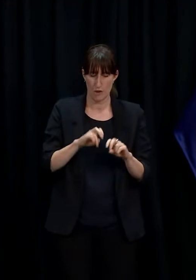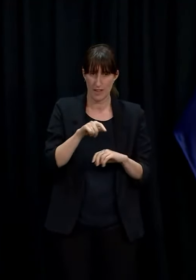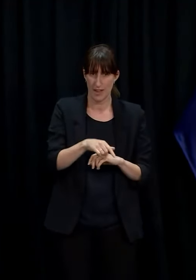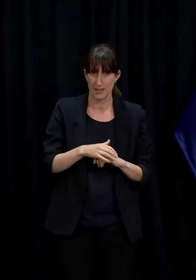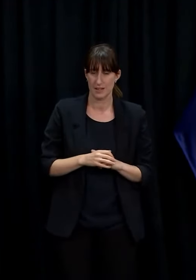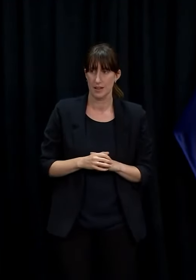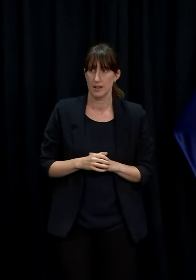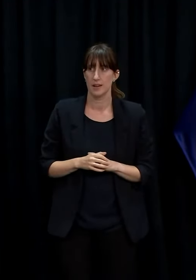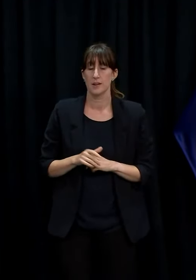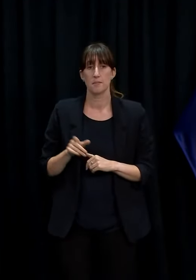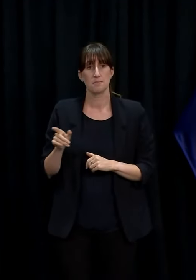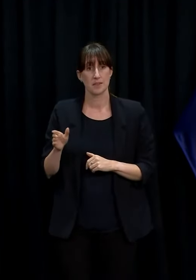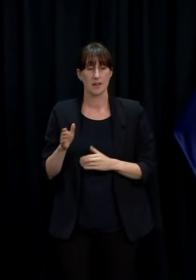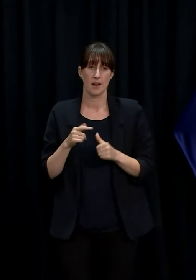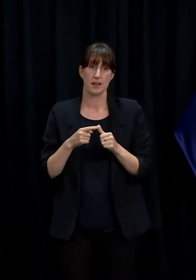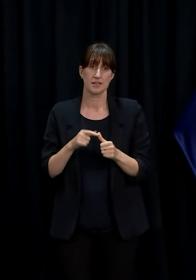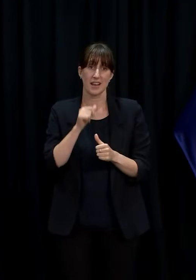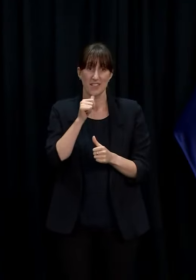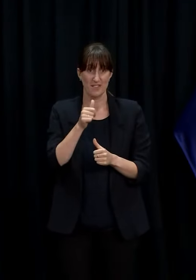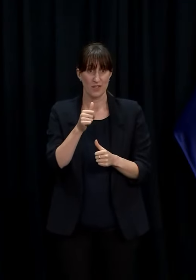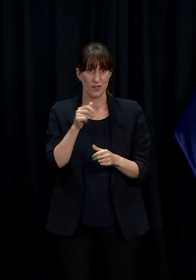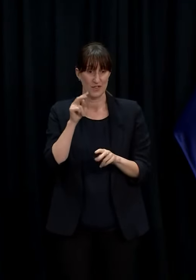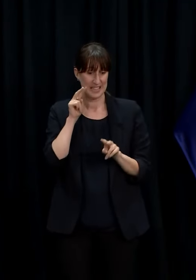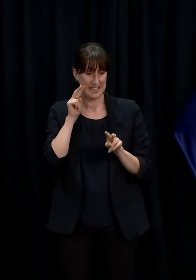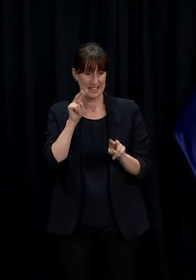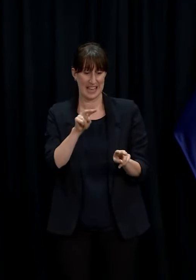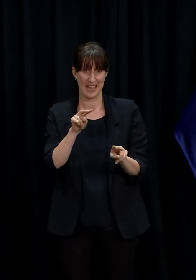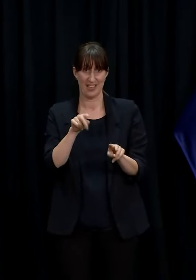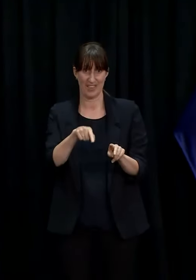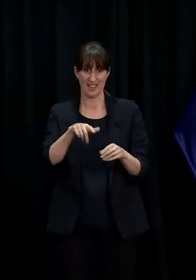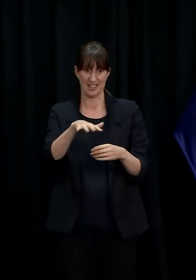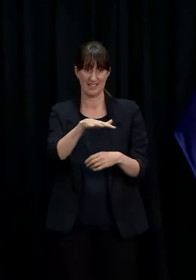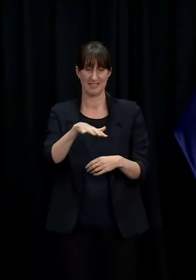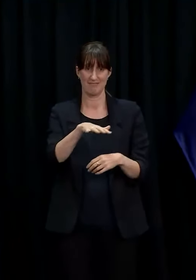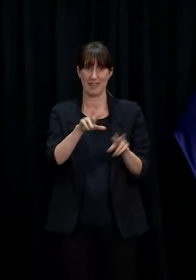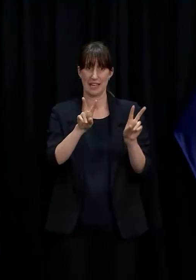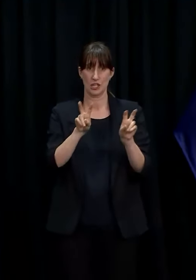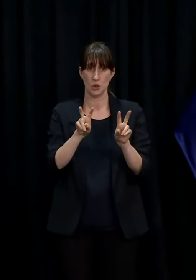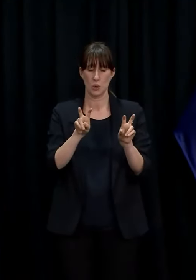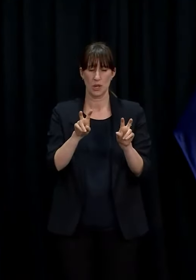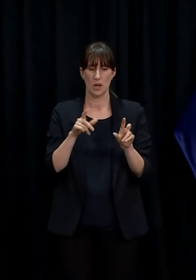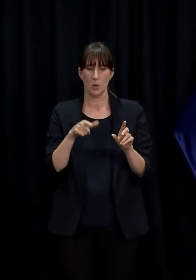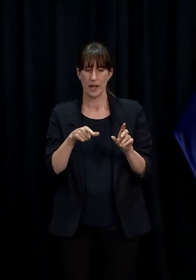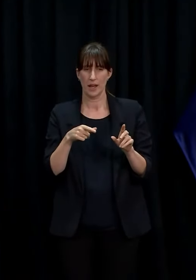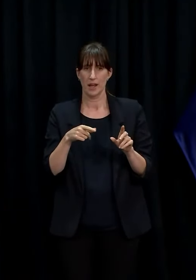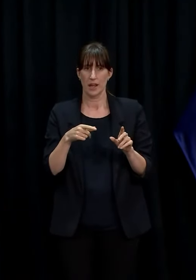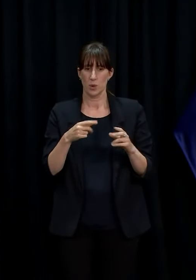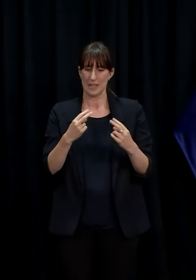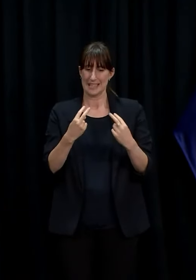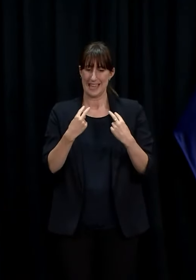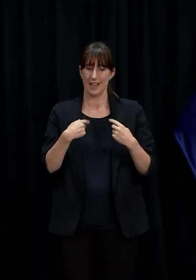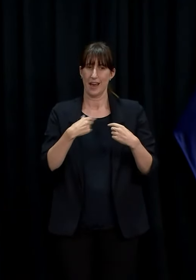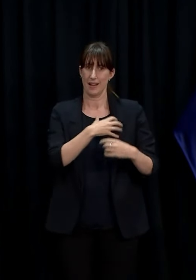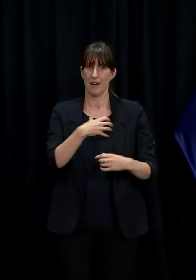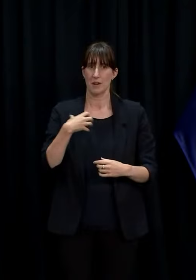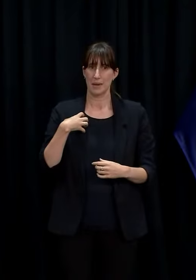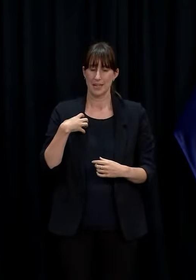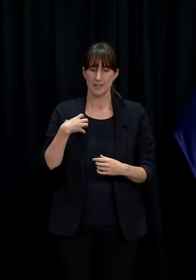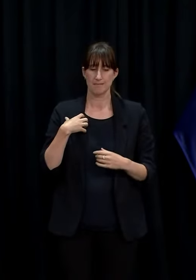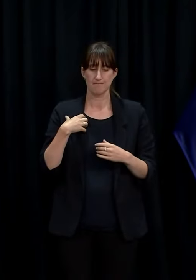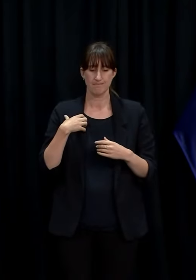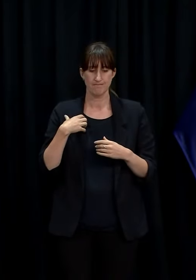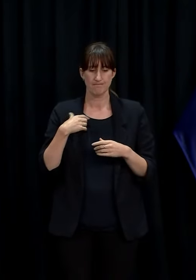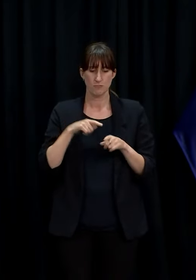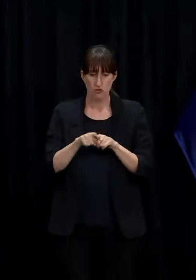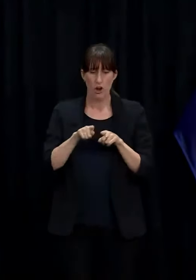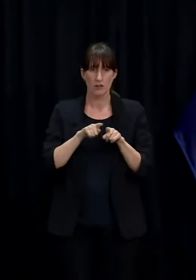closely will know and will see that we have been constantly looking for new ways to reach into those communities where